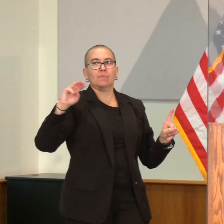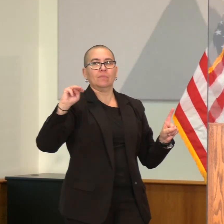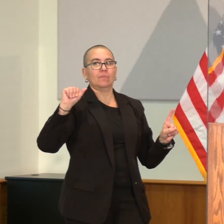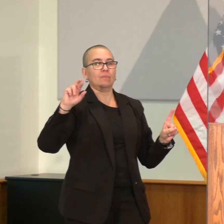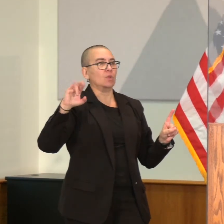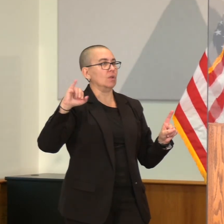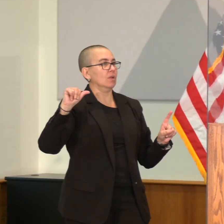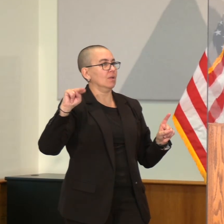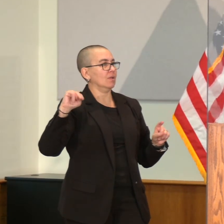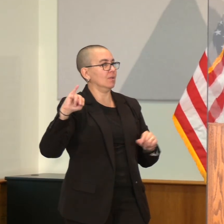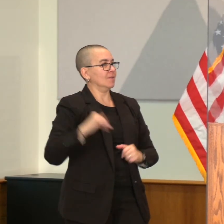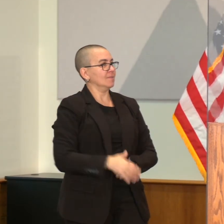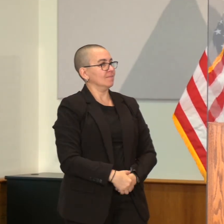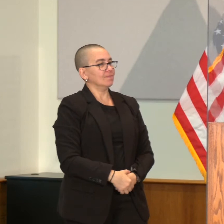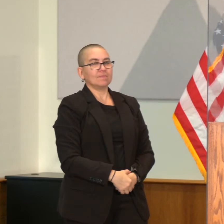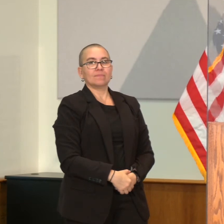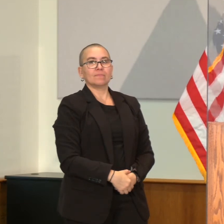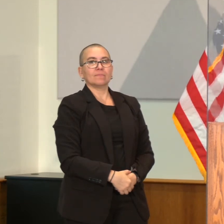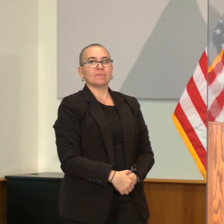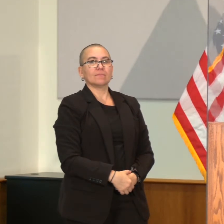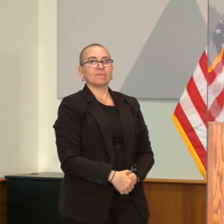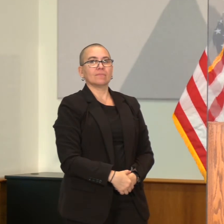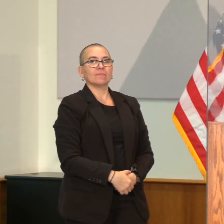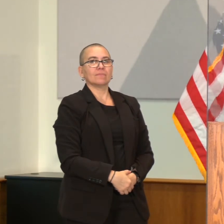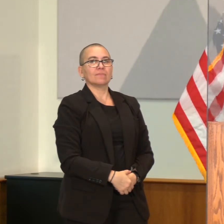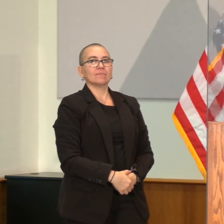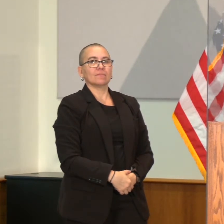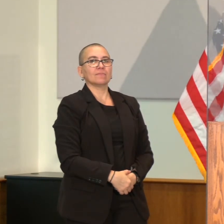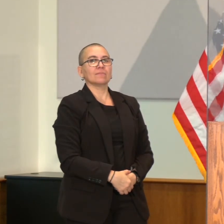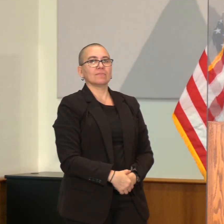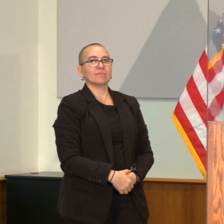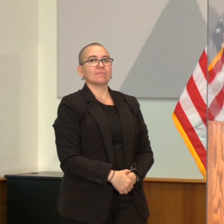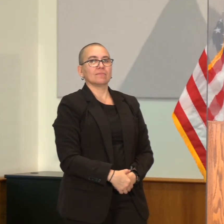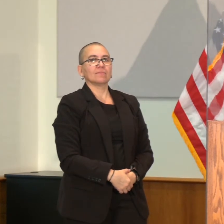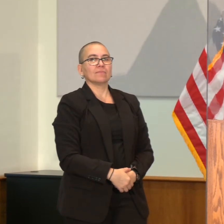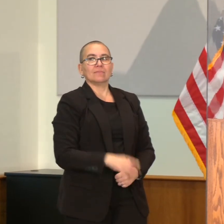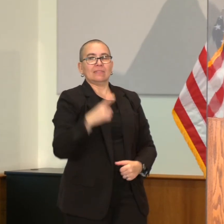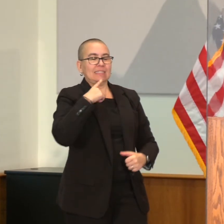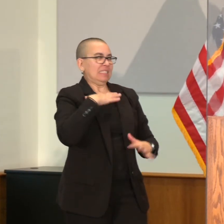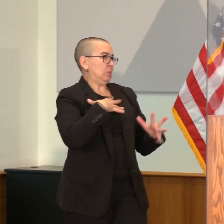This will be a difficult question actually for me, but it's possibly my last